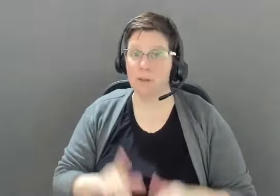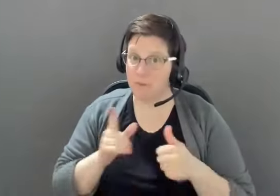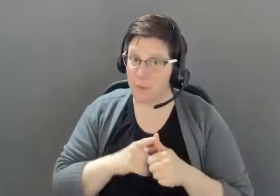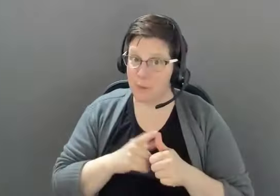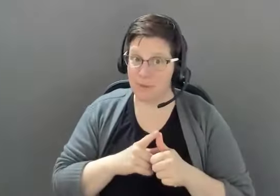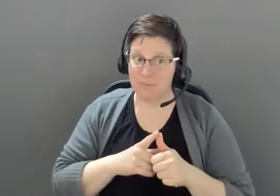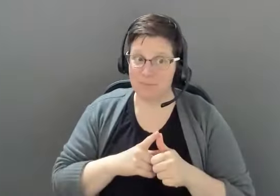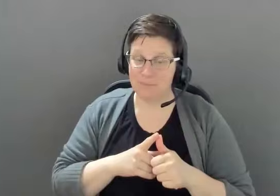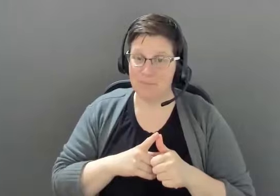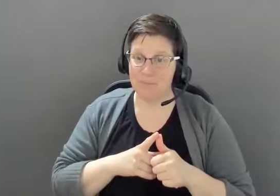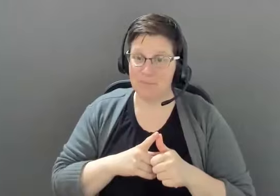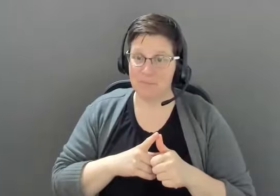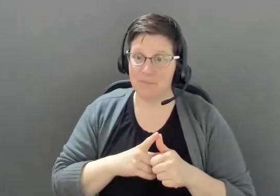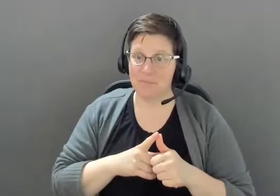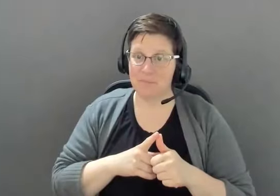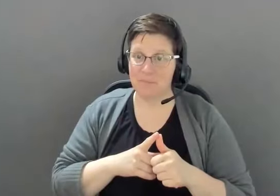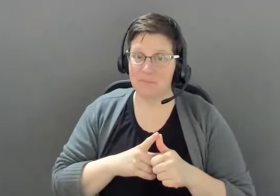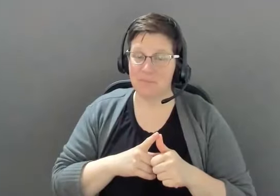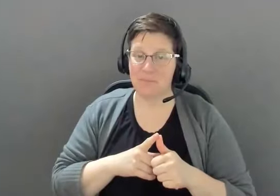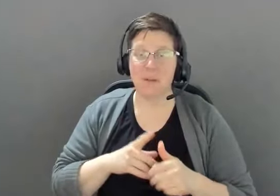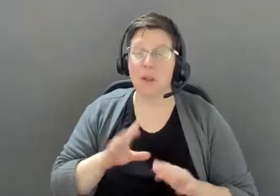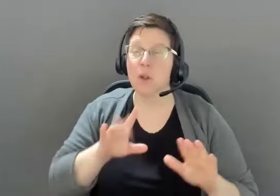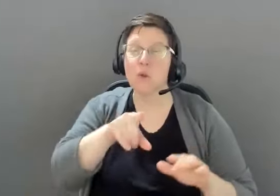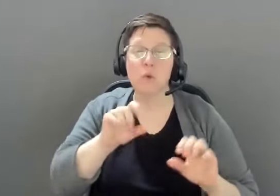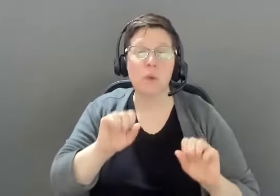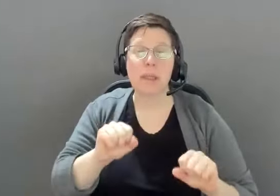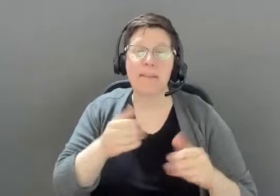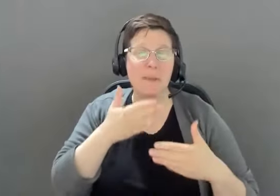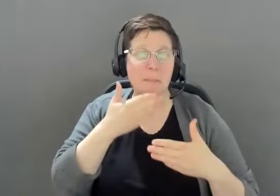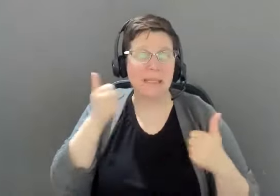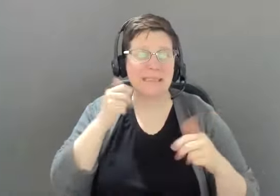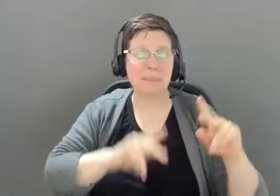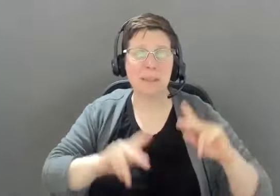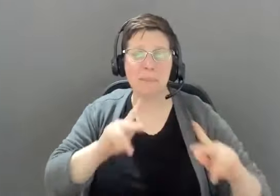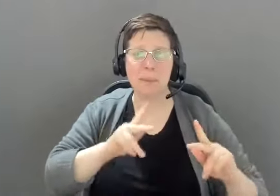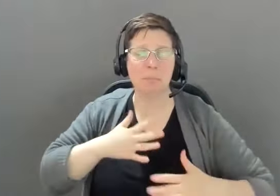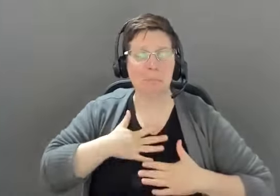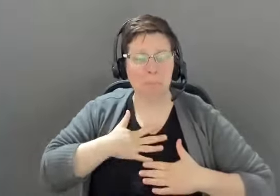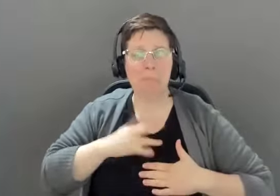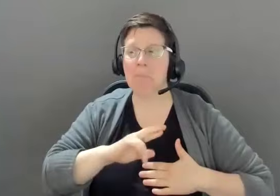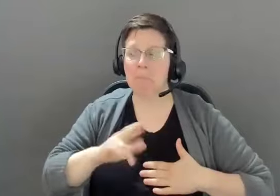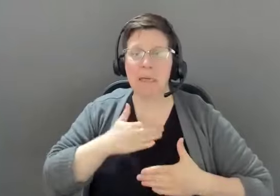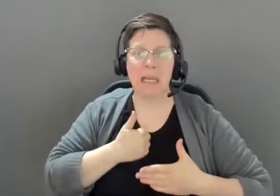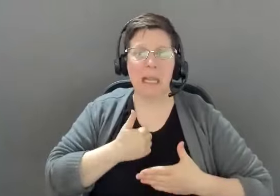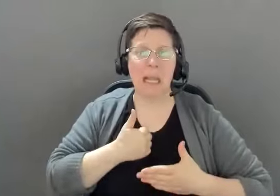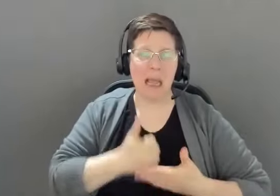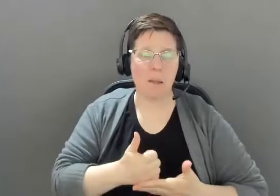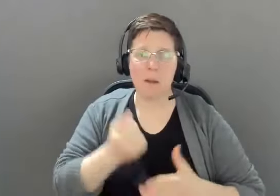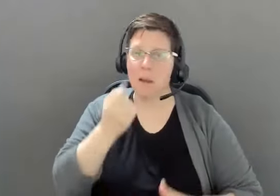understanding that if you can have the best network and a group of people who are willing to help, but success is very improbable without